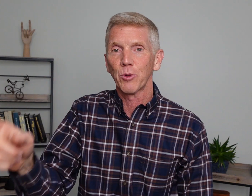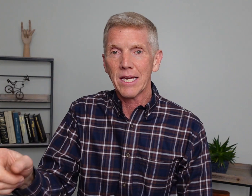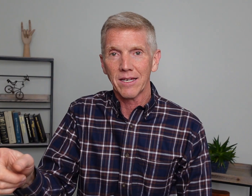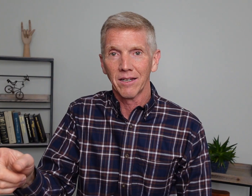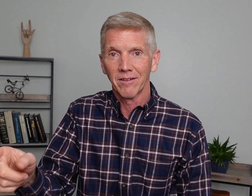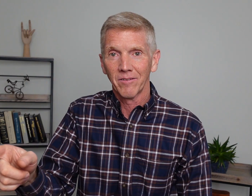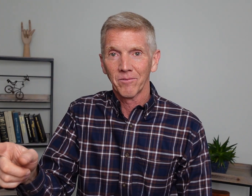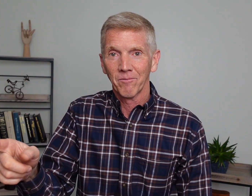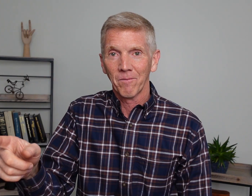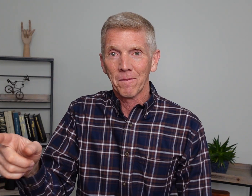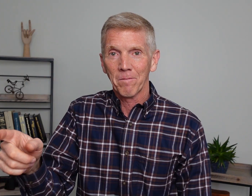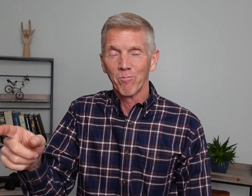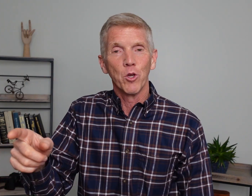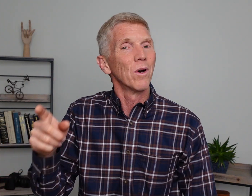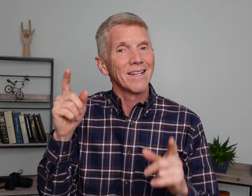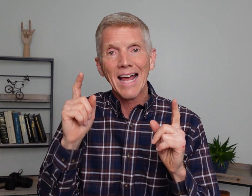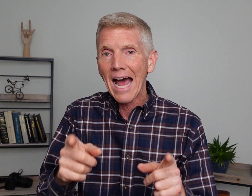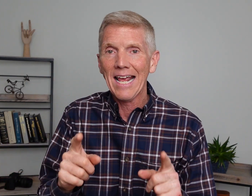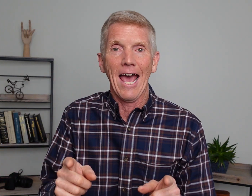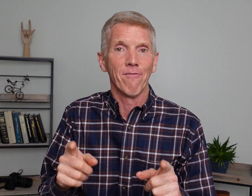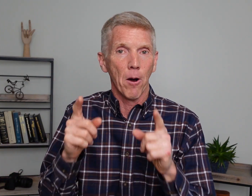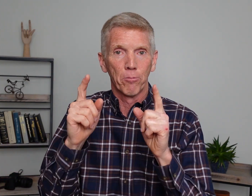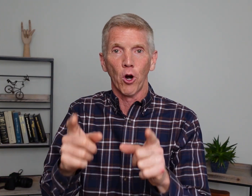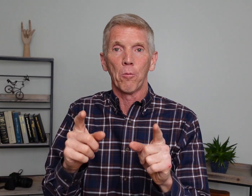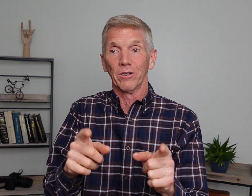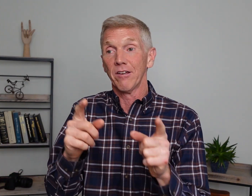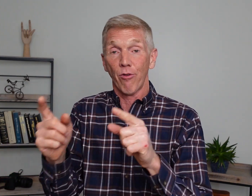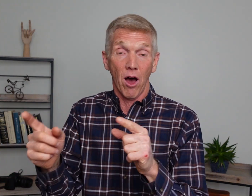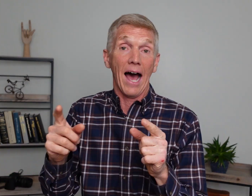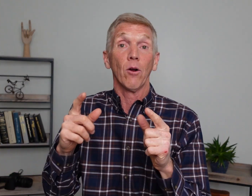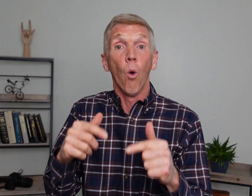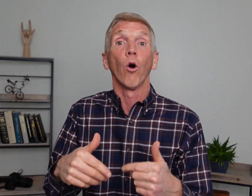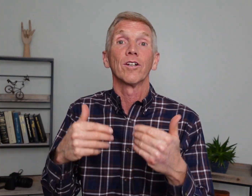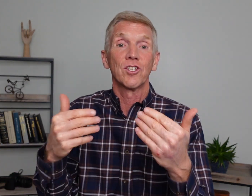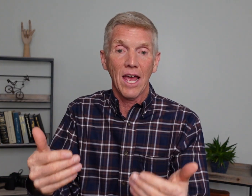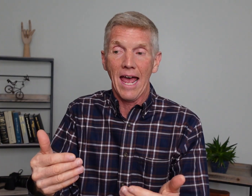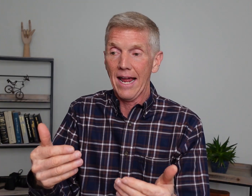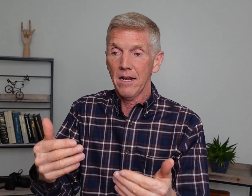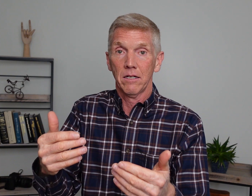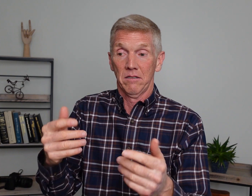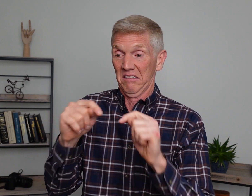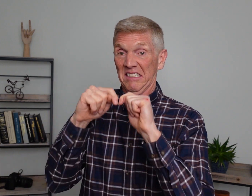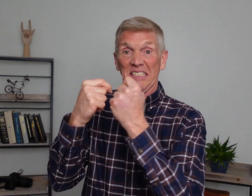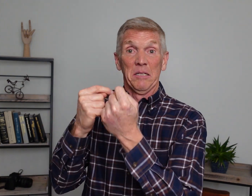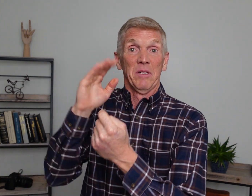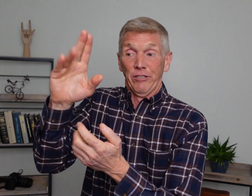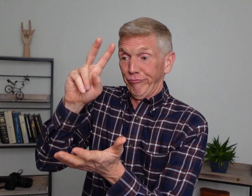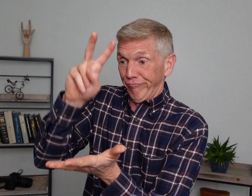streak. You would not have appropriately thought or said,